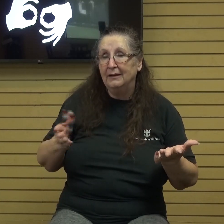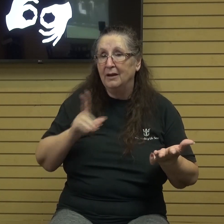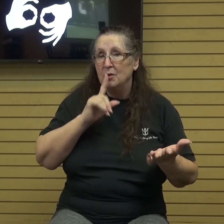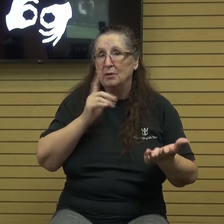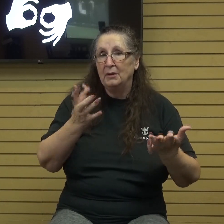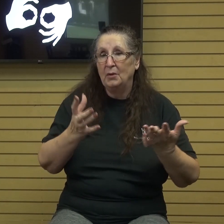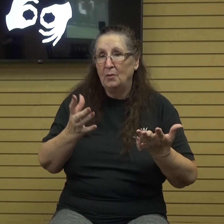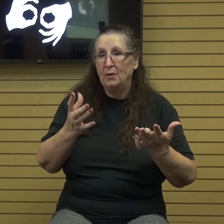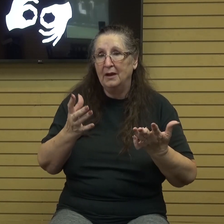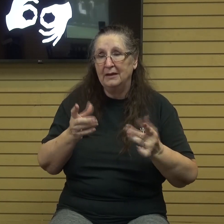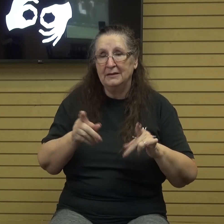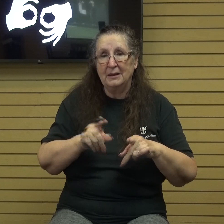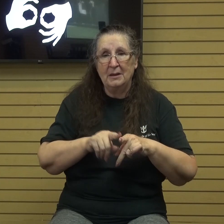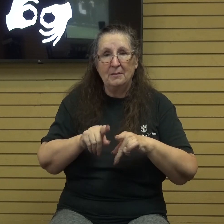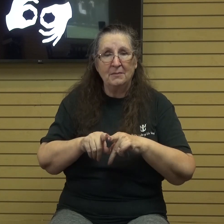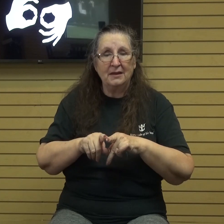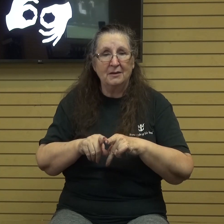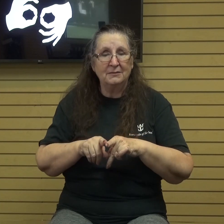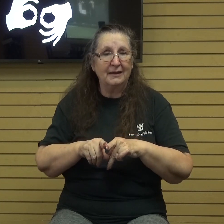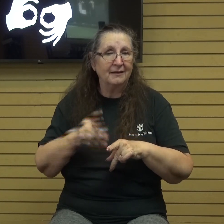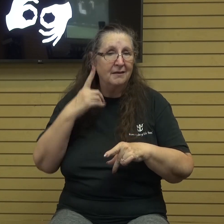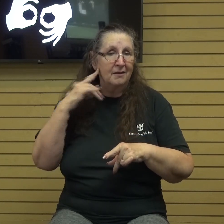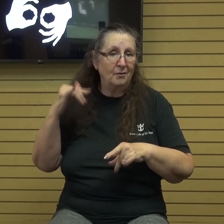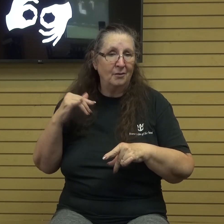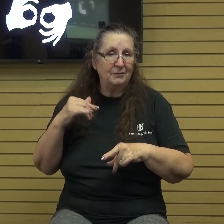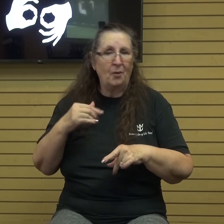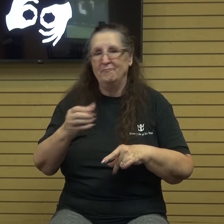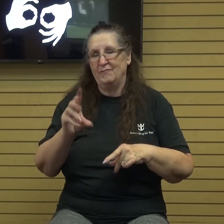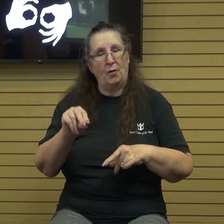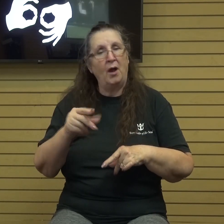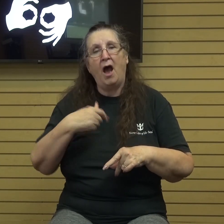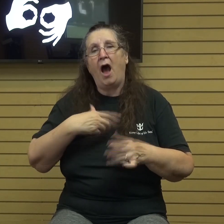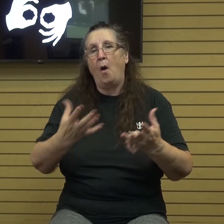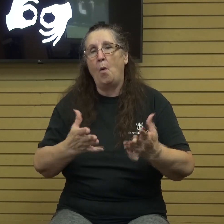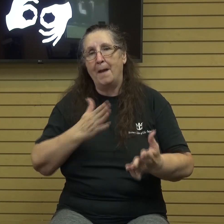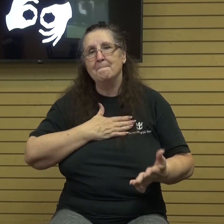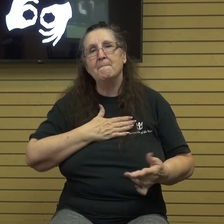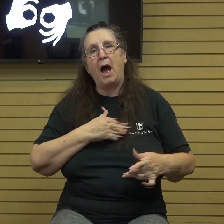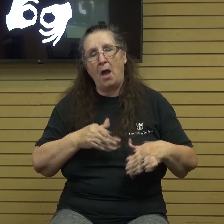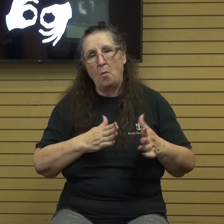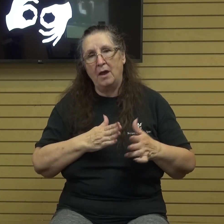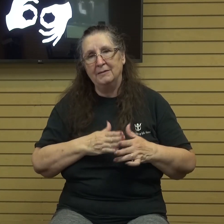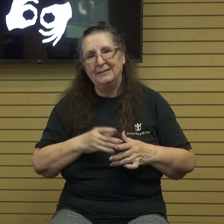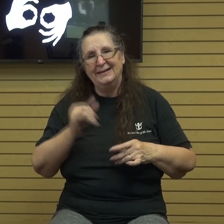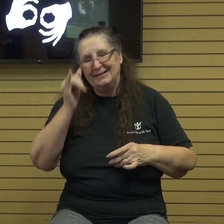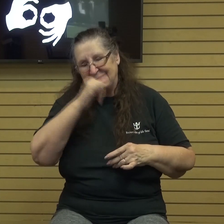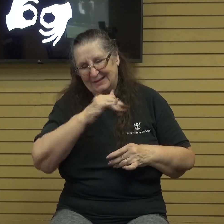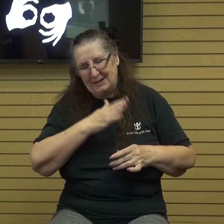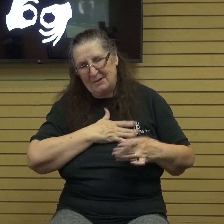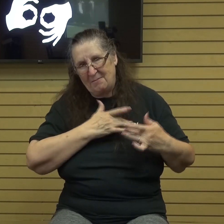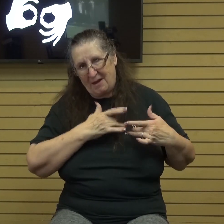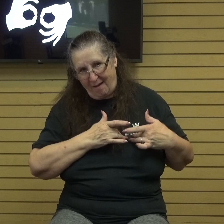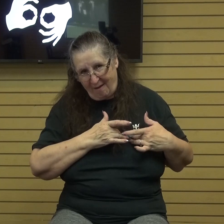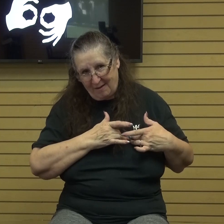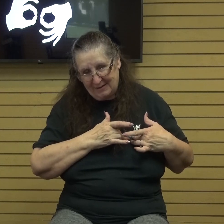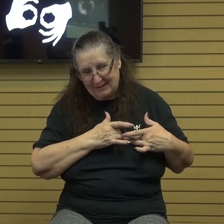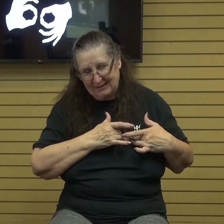come forth as gold, or was I just wanting my own way? And so, as silly as it is, my heart was